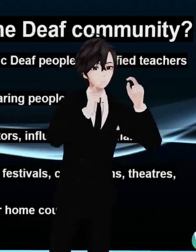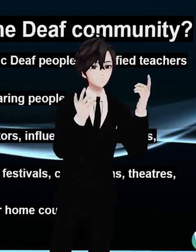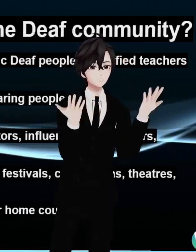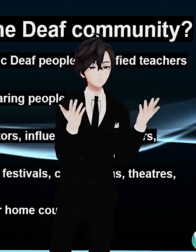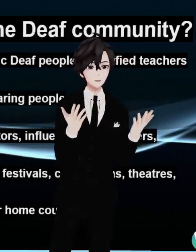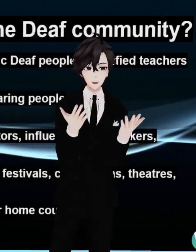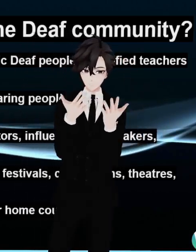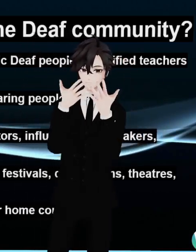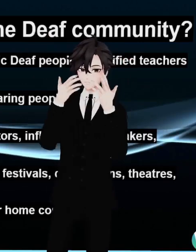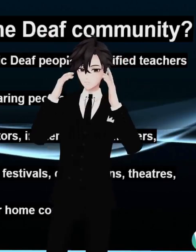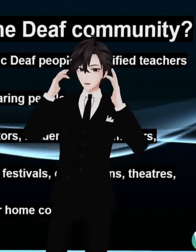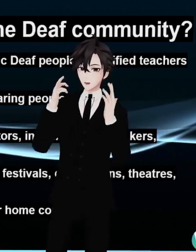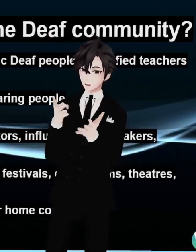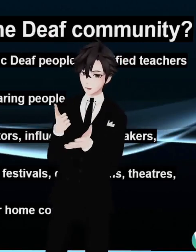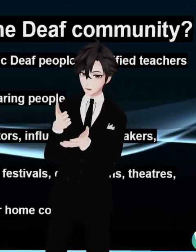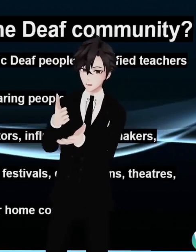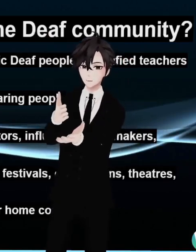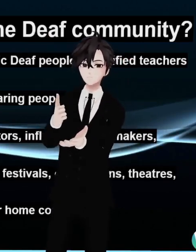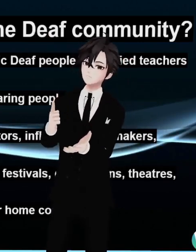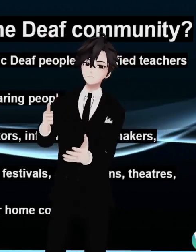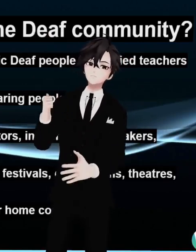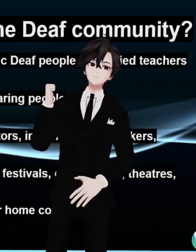the facial expressions.